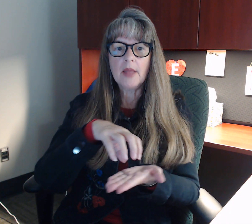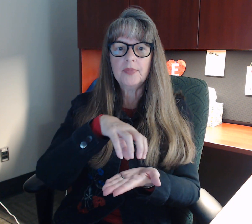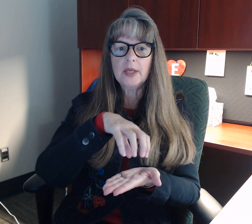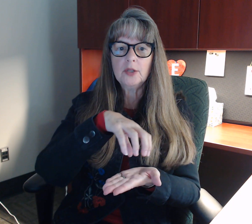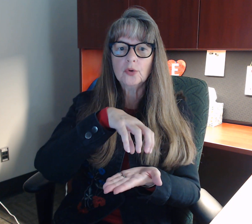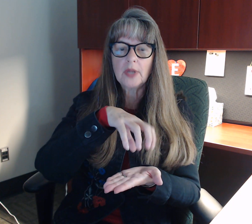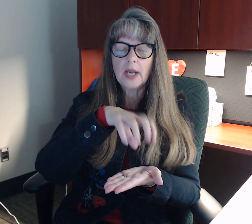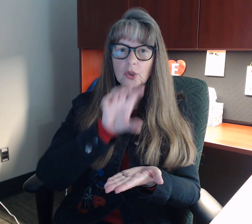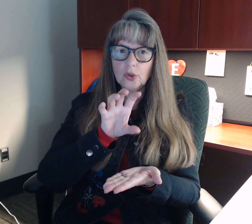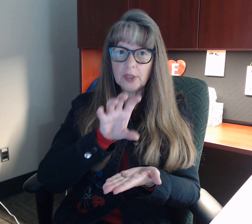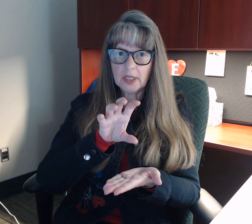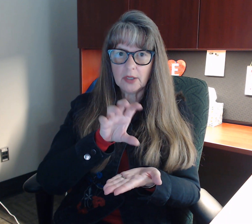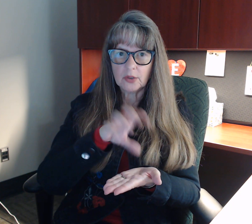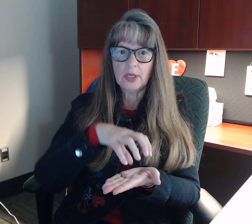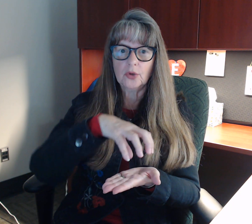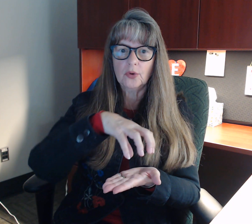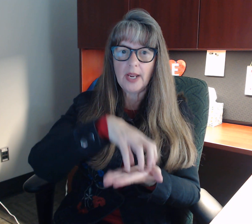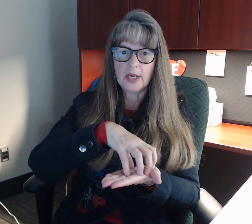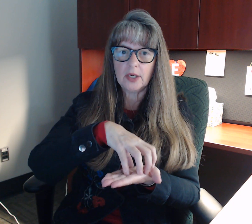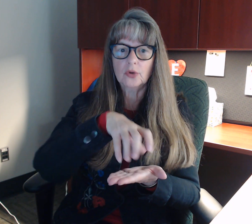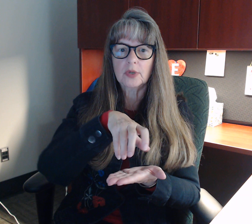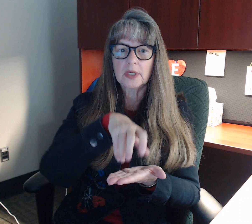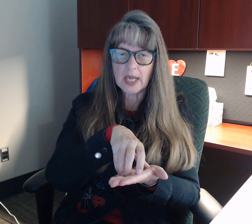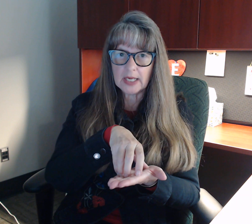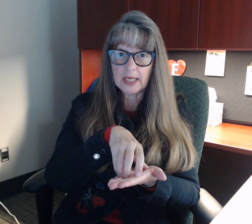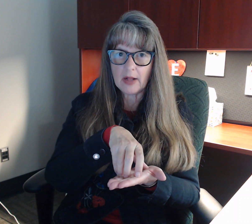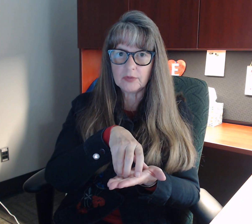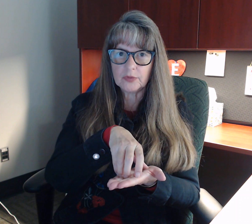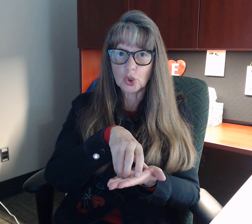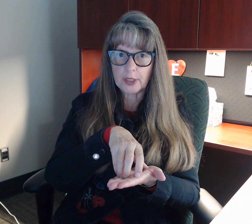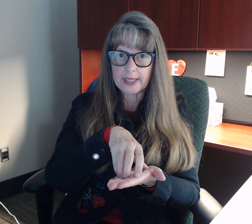then you've got a cookie cutter in your hand and you're cutting out the cookie.